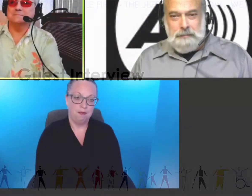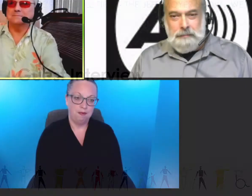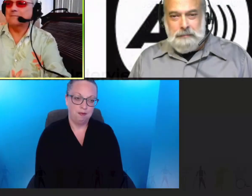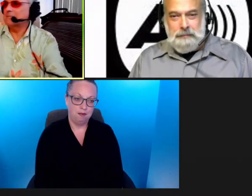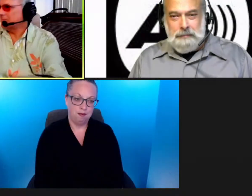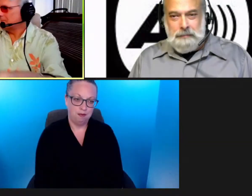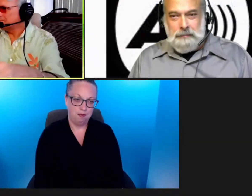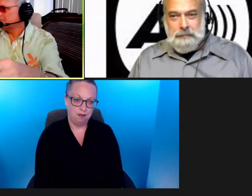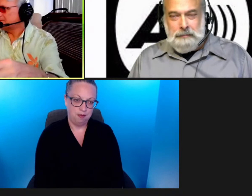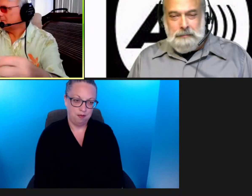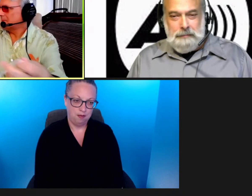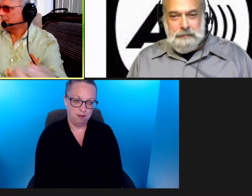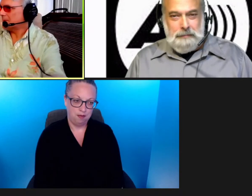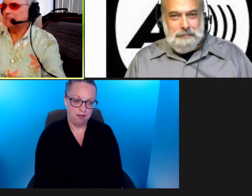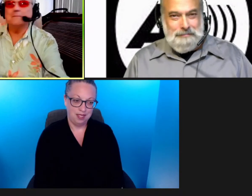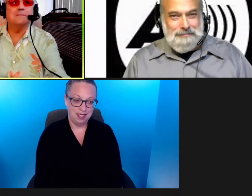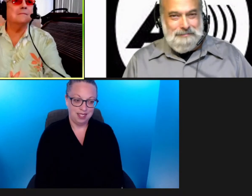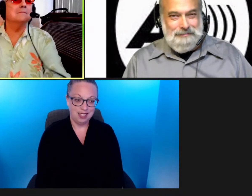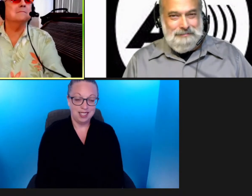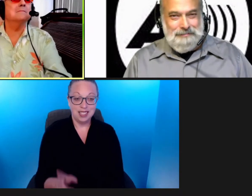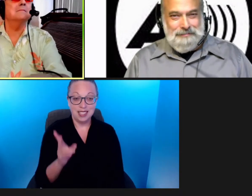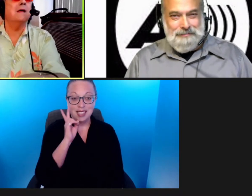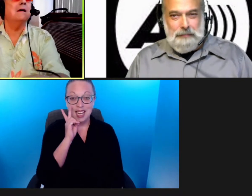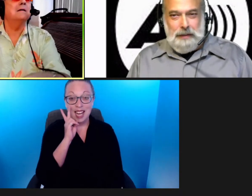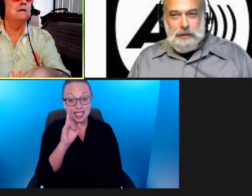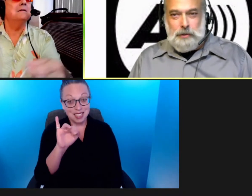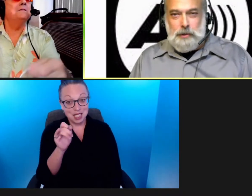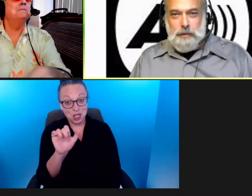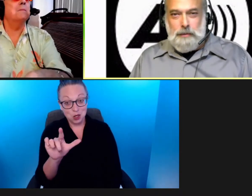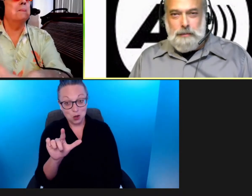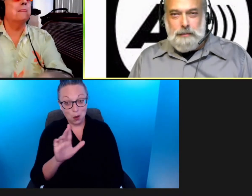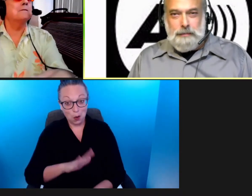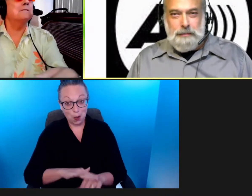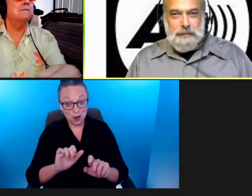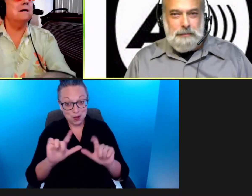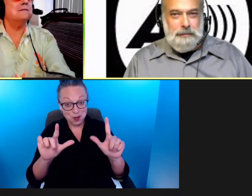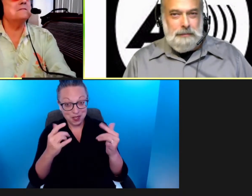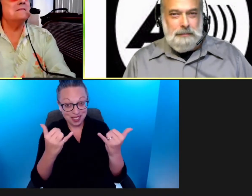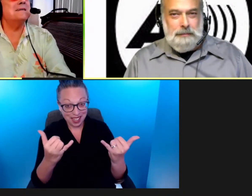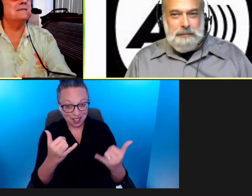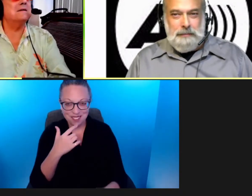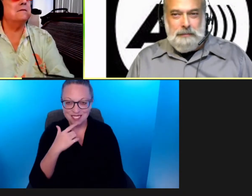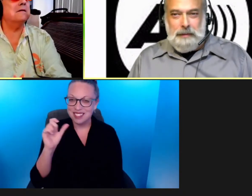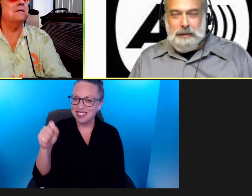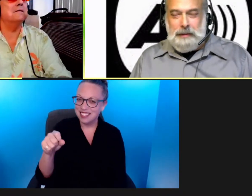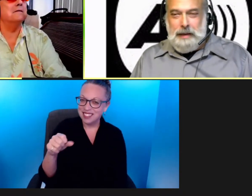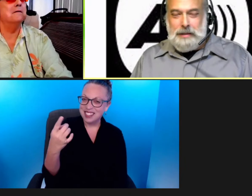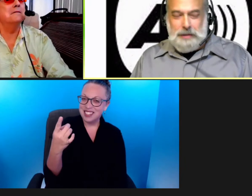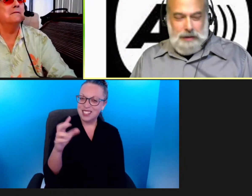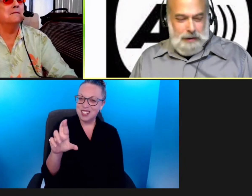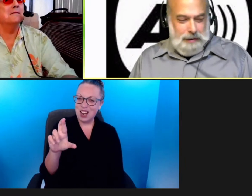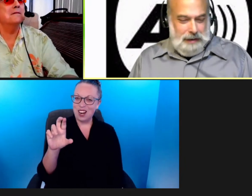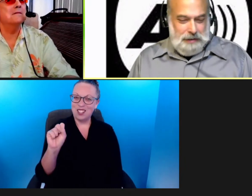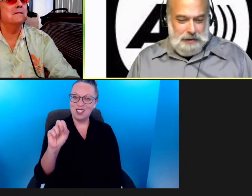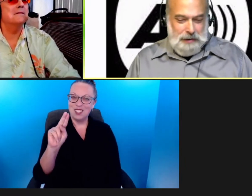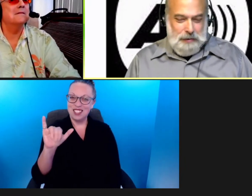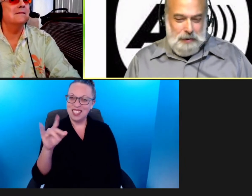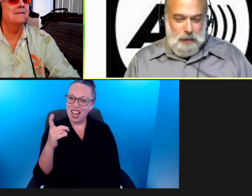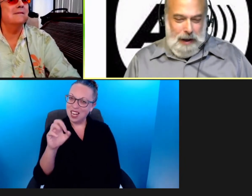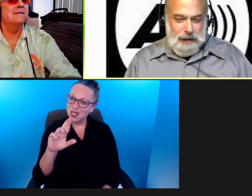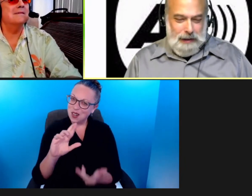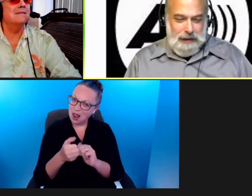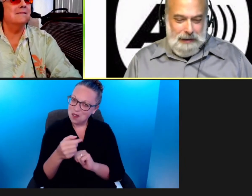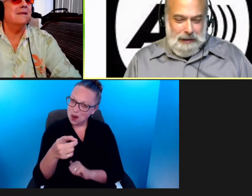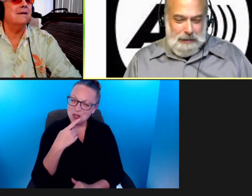And I see Joel is on screen now. It's true. Dr. Snyder, how are you? Yes, sir. Yes, sir.